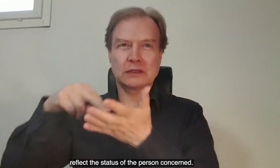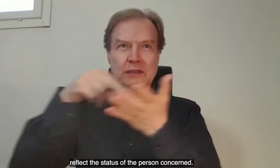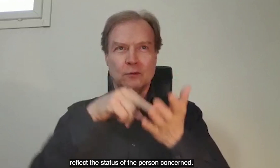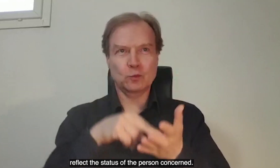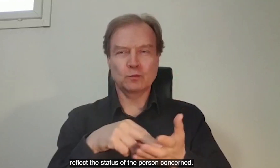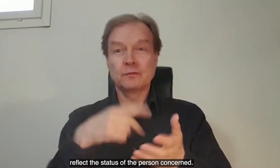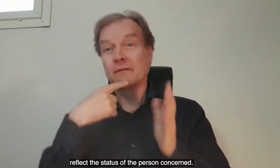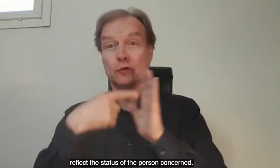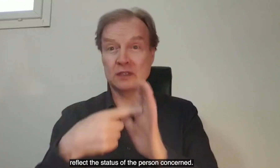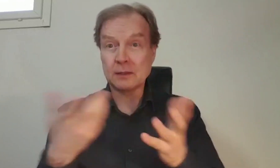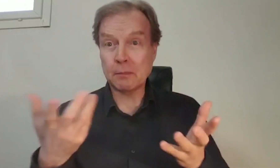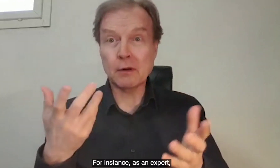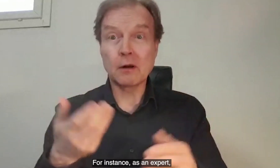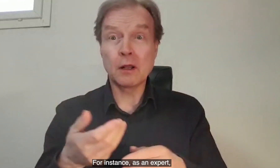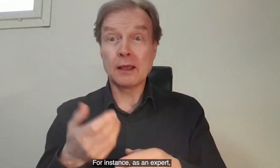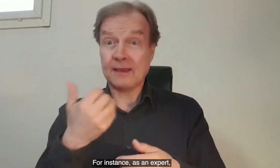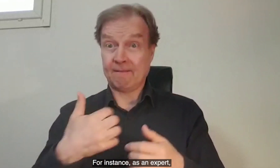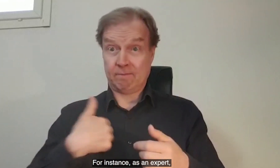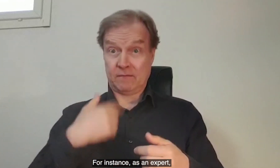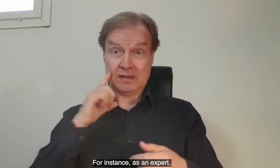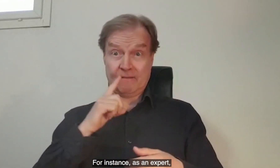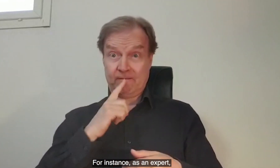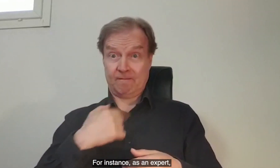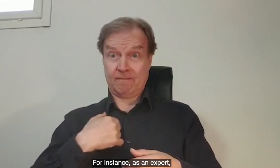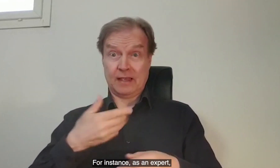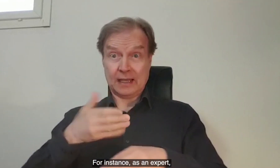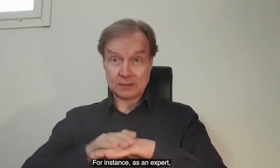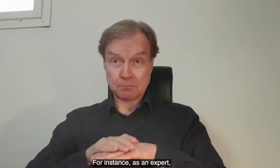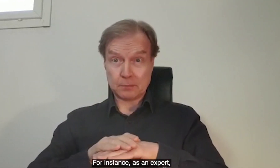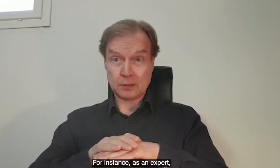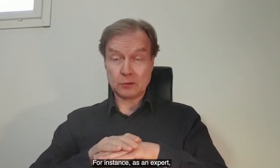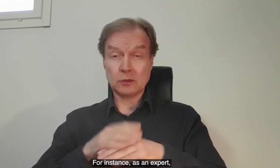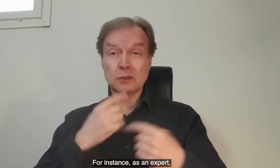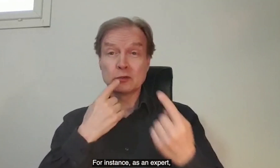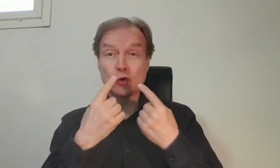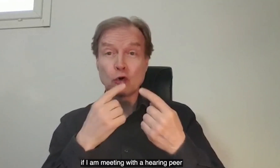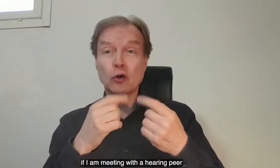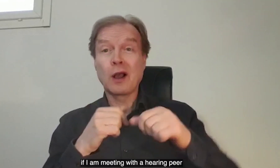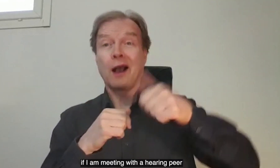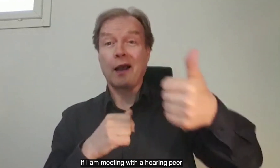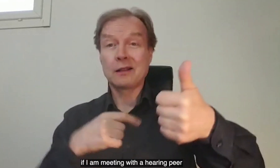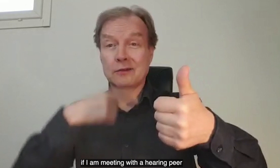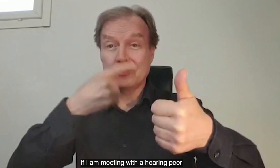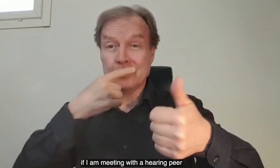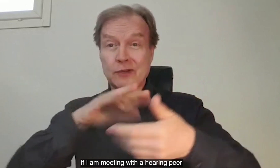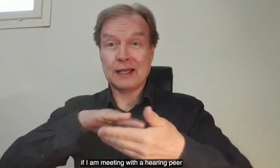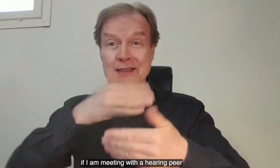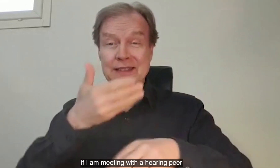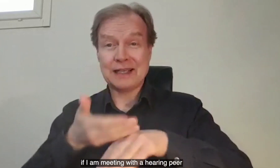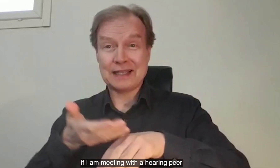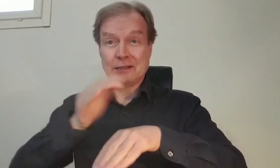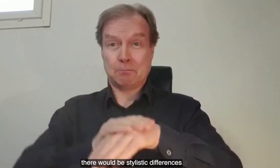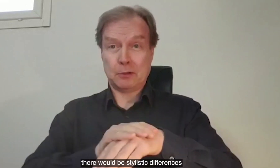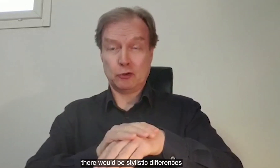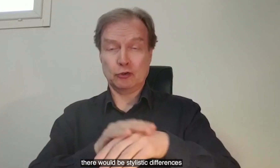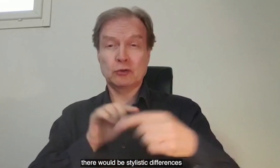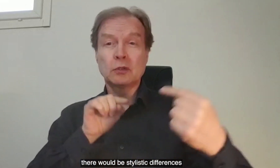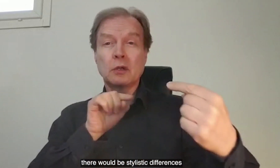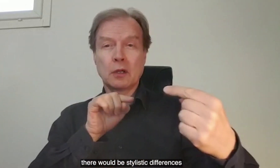adequately reflect the status of the person concerned. For instance, as an expert, if I am meeting with a hearing